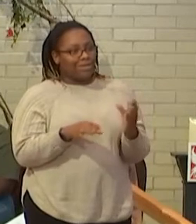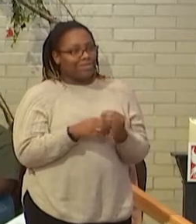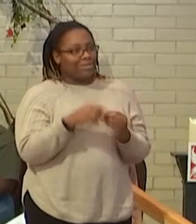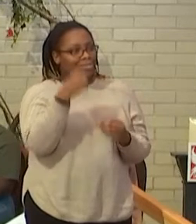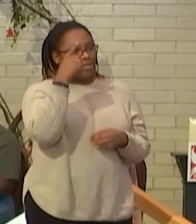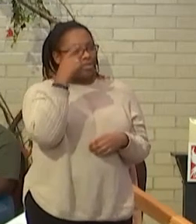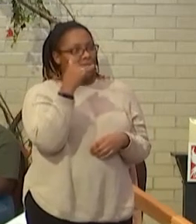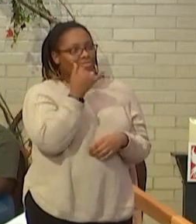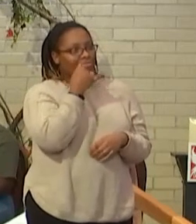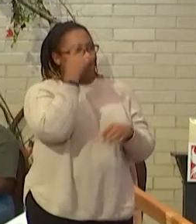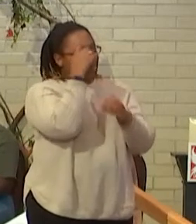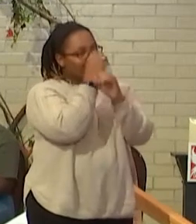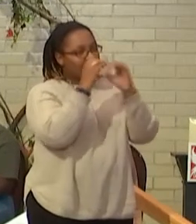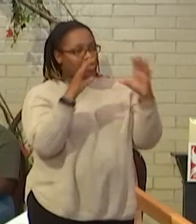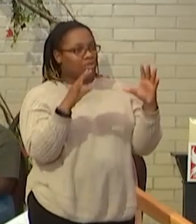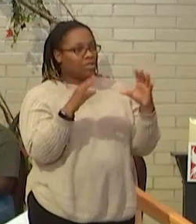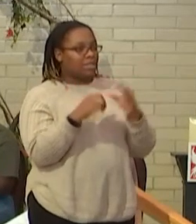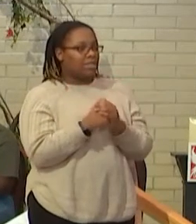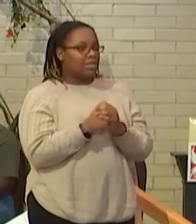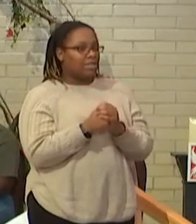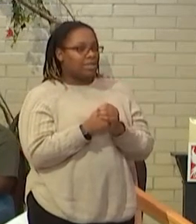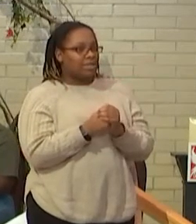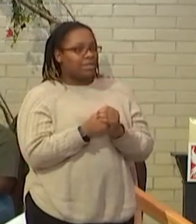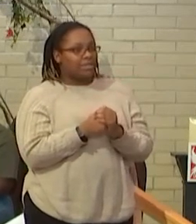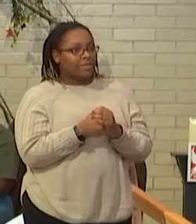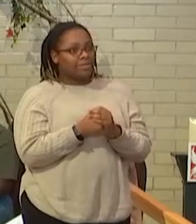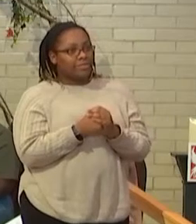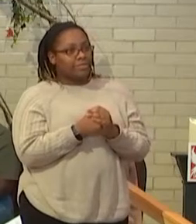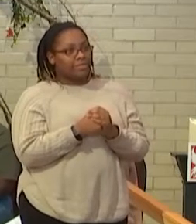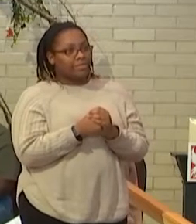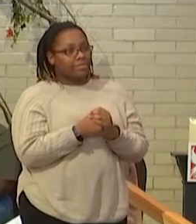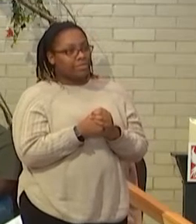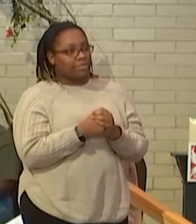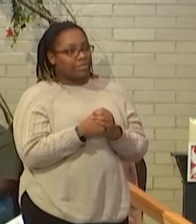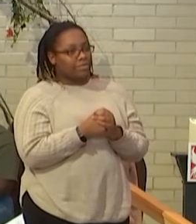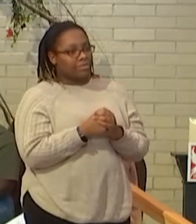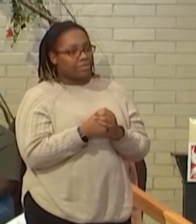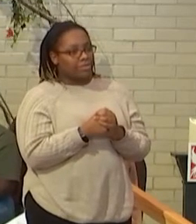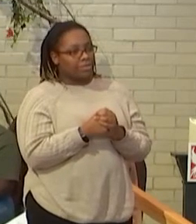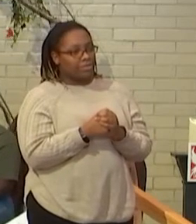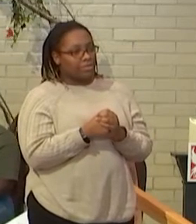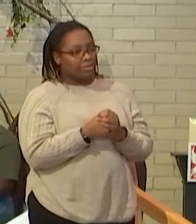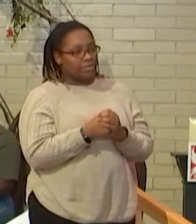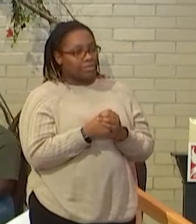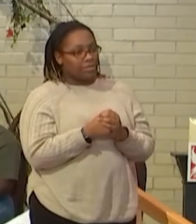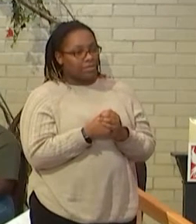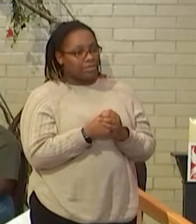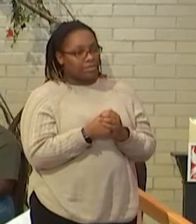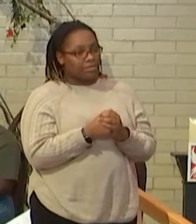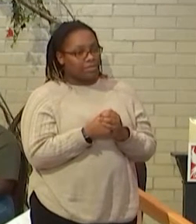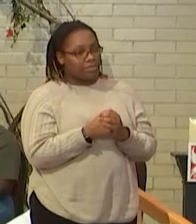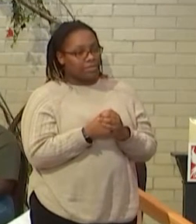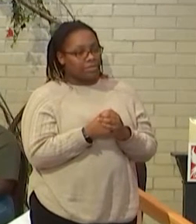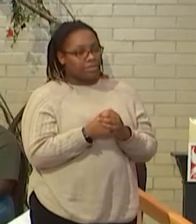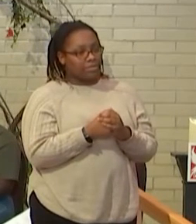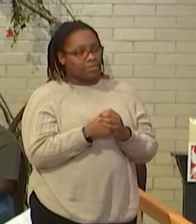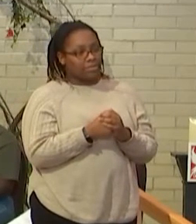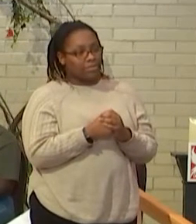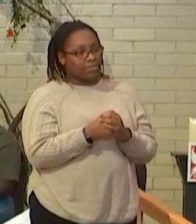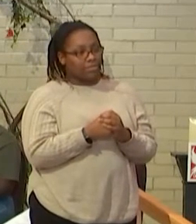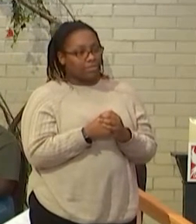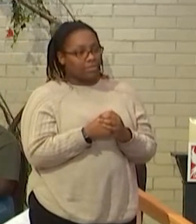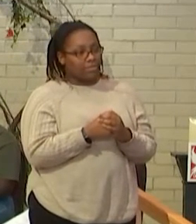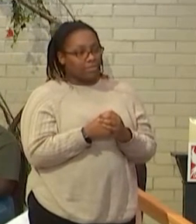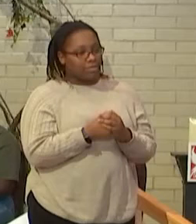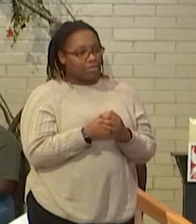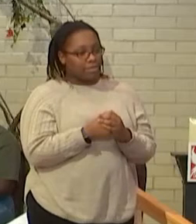about narcolepsy being this falling asleep while you're driving sort of disorder, when that's not how it is. But even with having Tourette's, I remember a